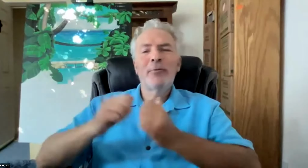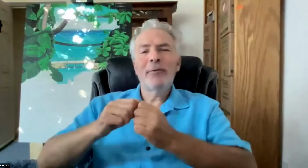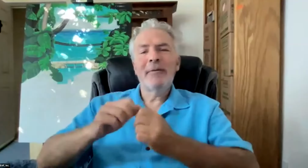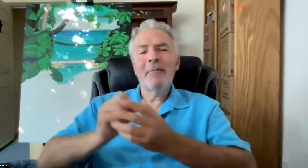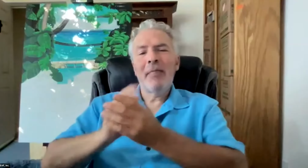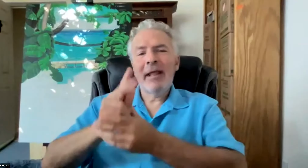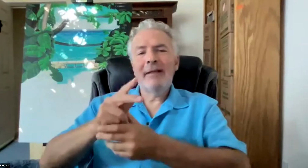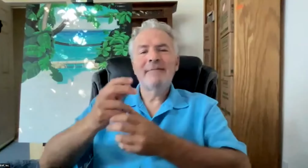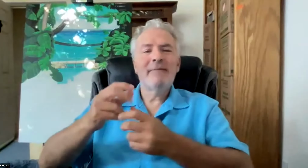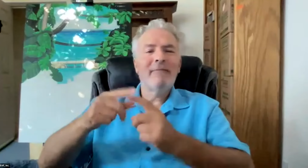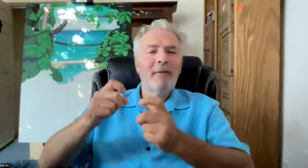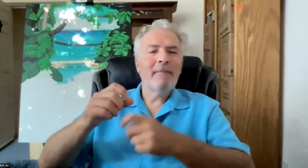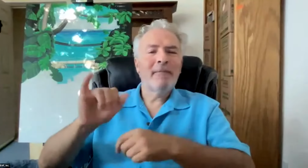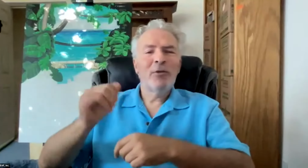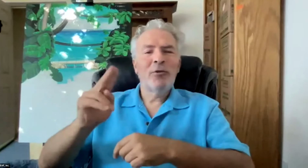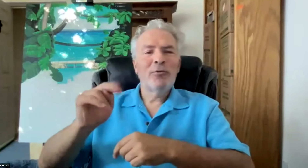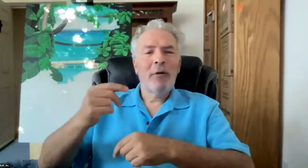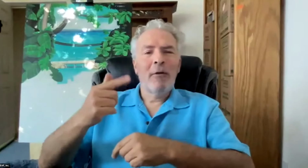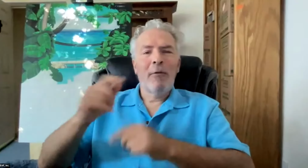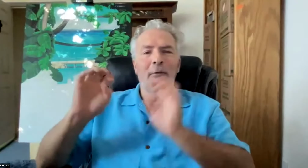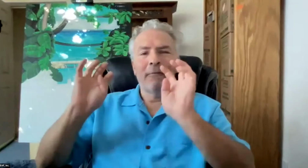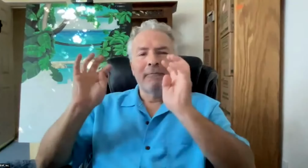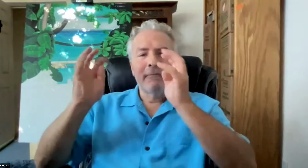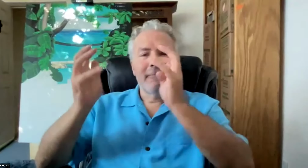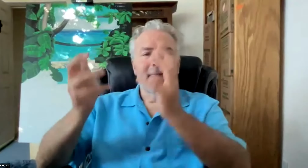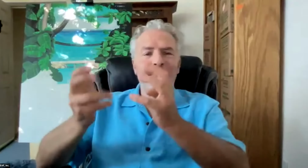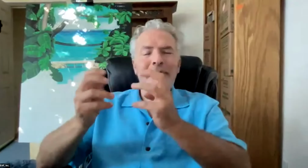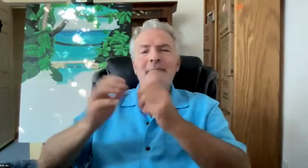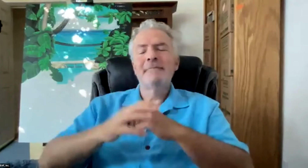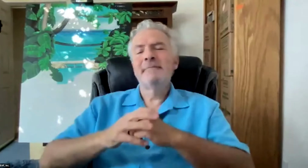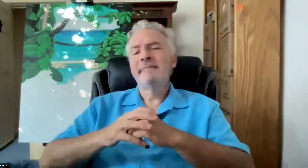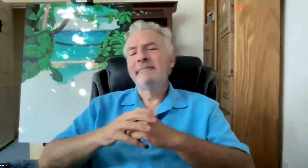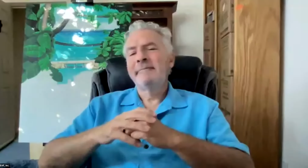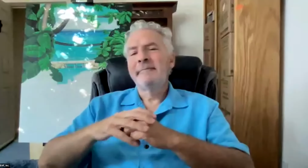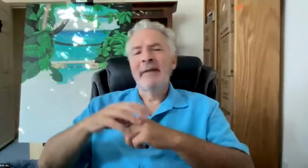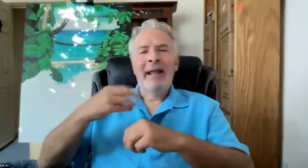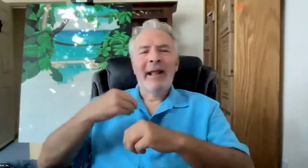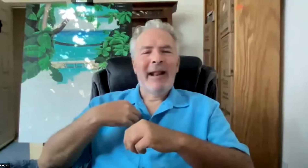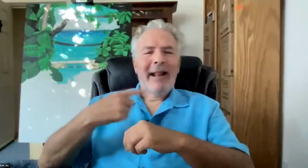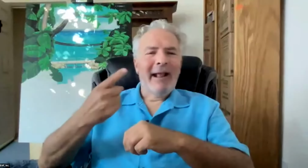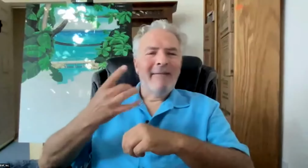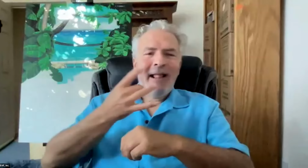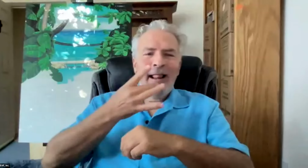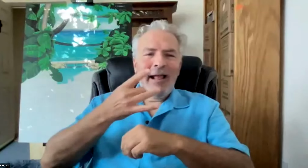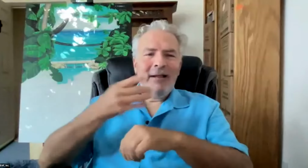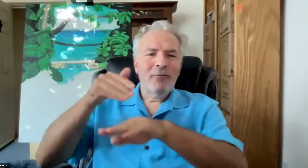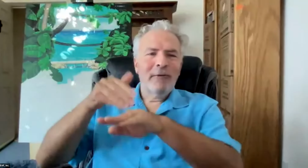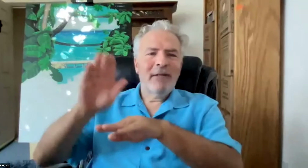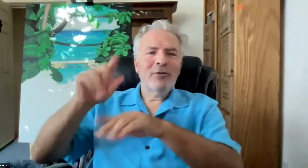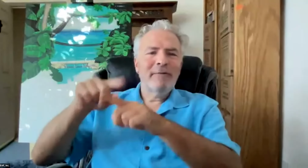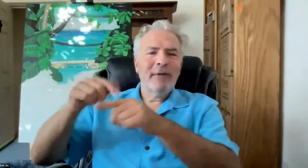and a pier overlooking the ocean with some plants, sort of like a jungle coming into view.